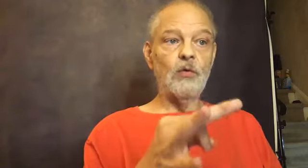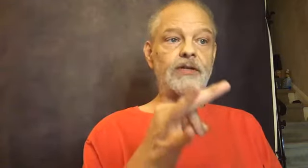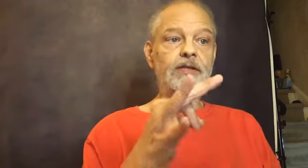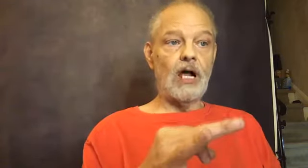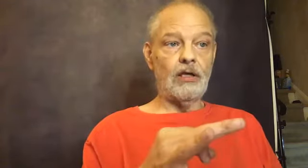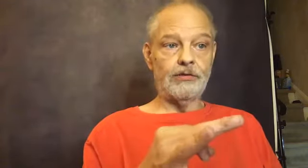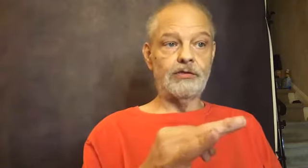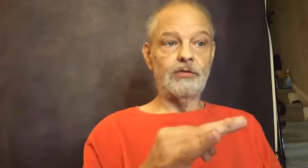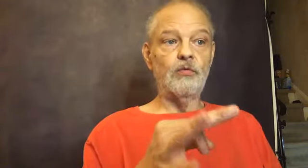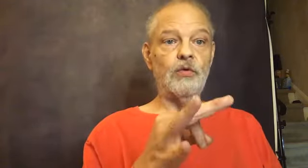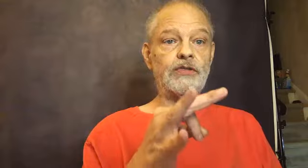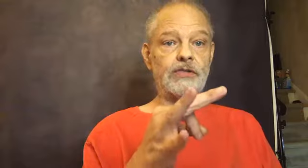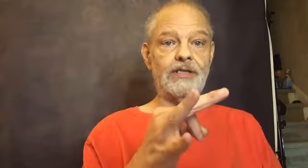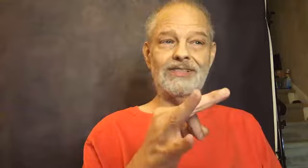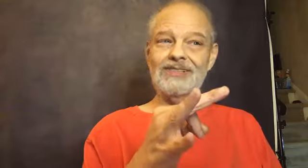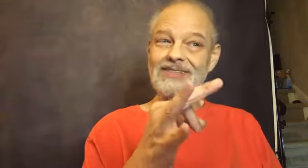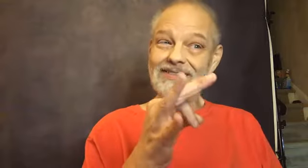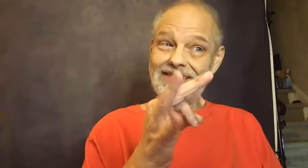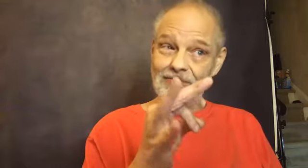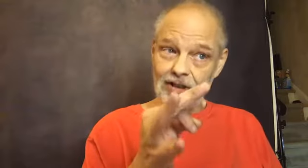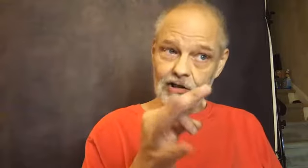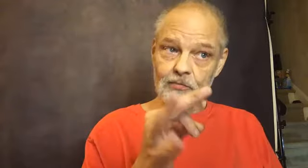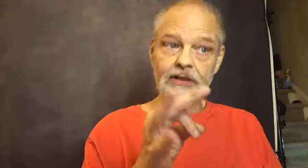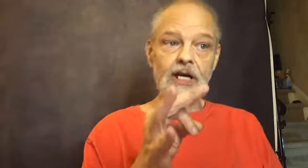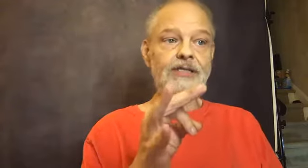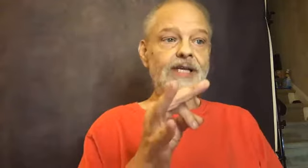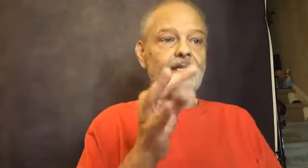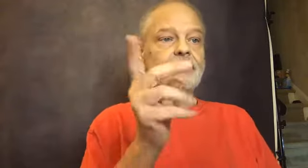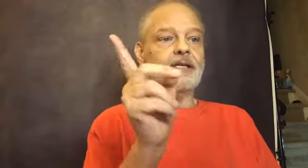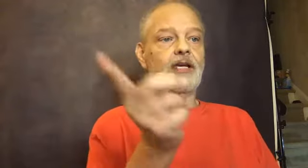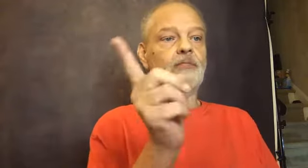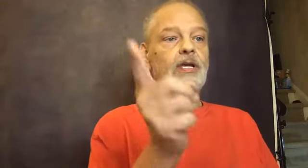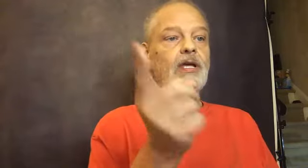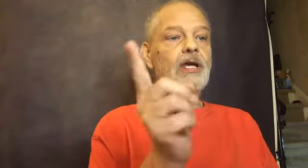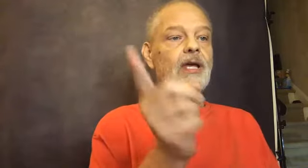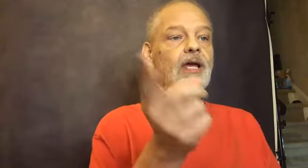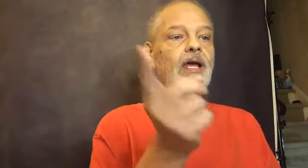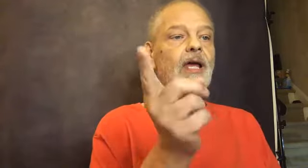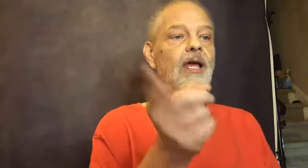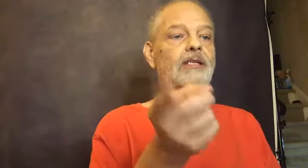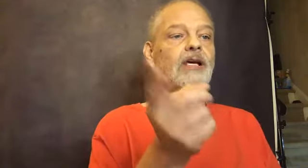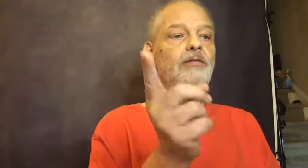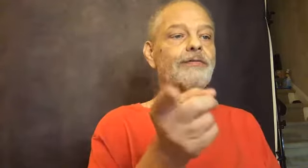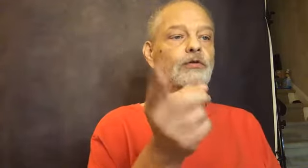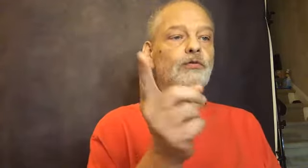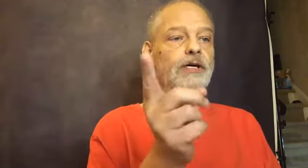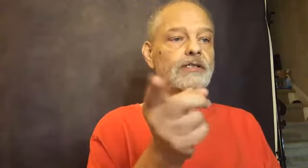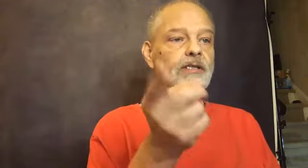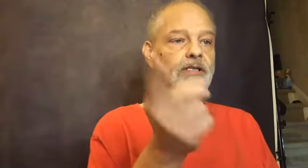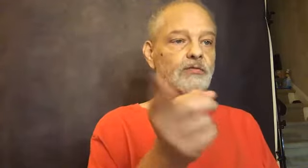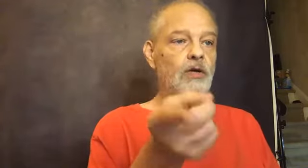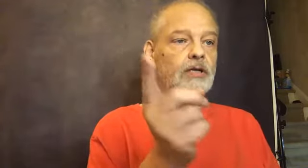with dollars, which is similar but not exactly the same. It's not a full twist. It's $1,